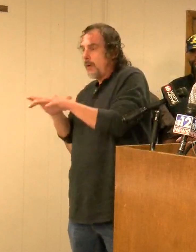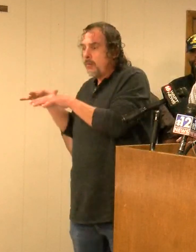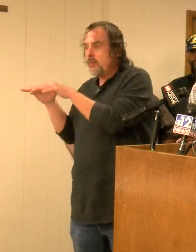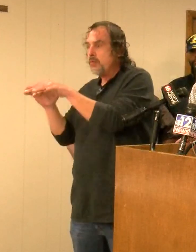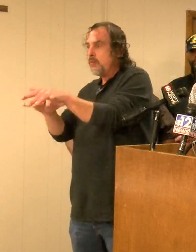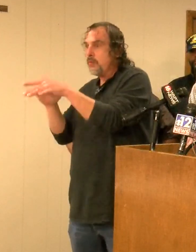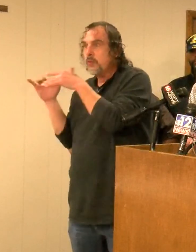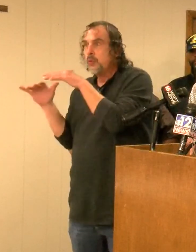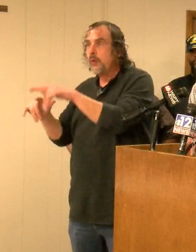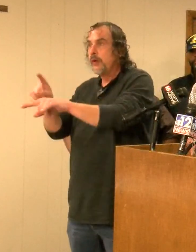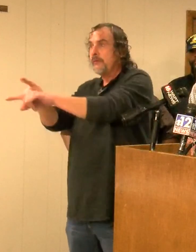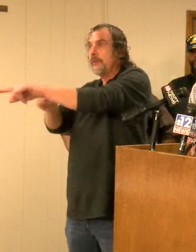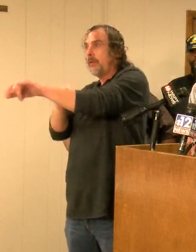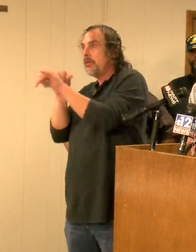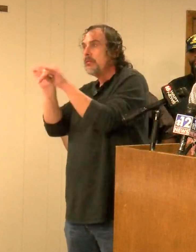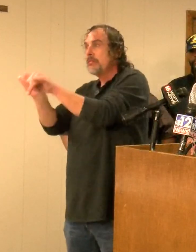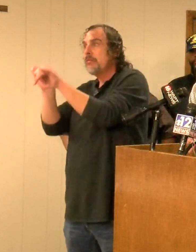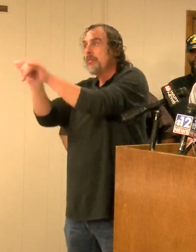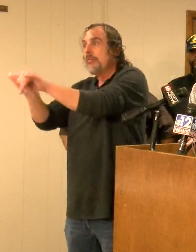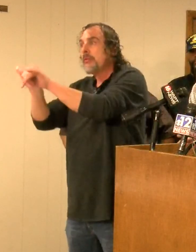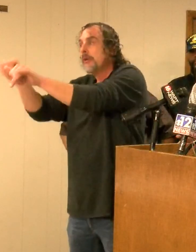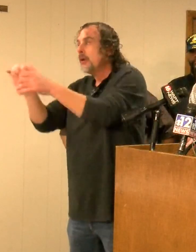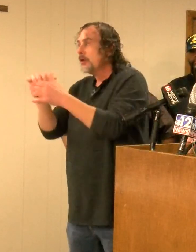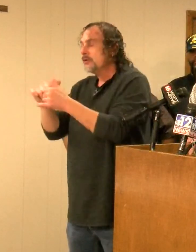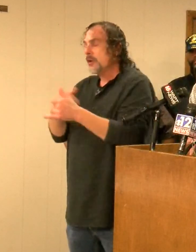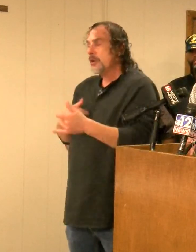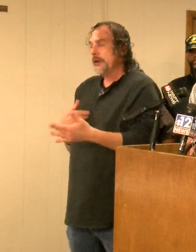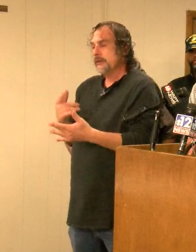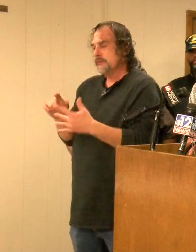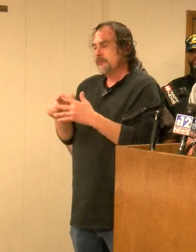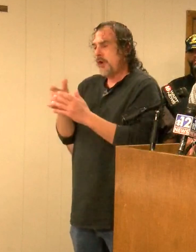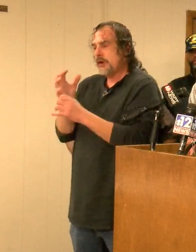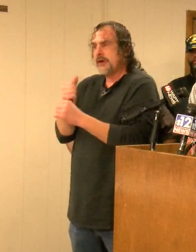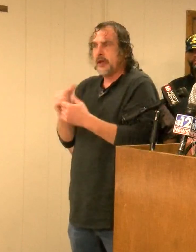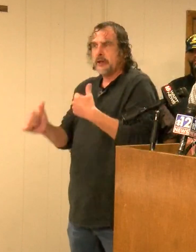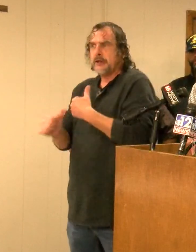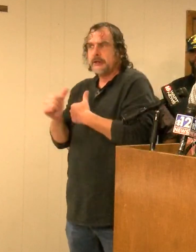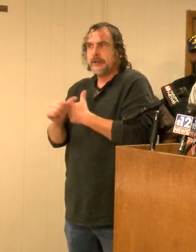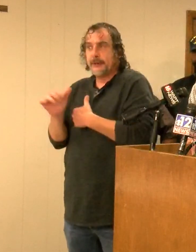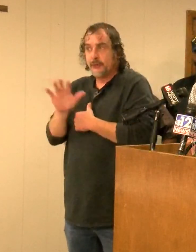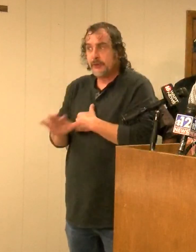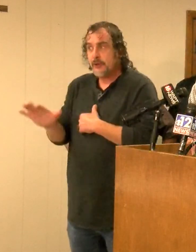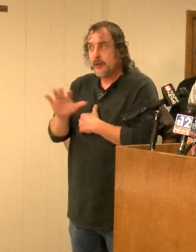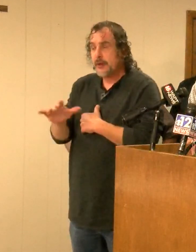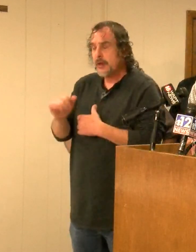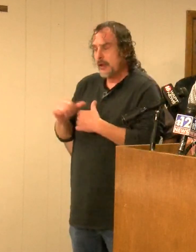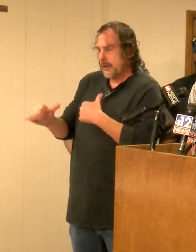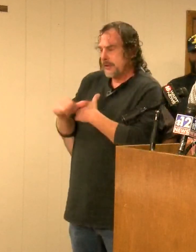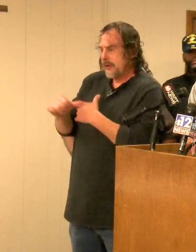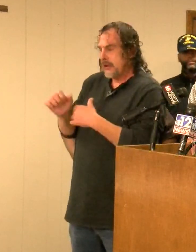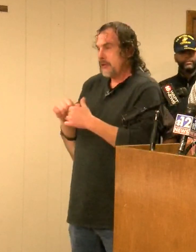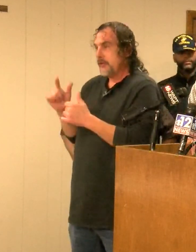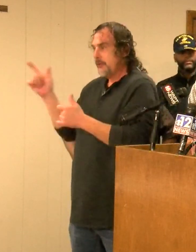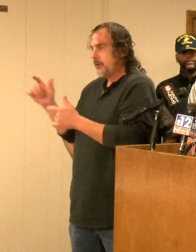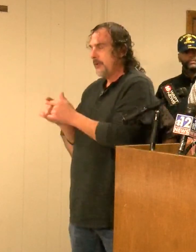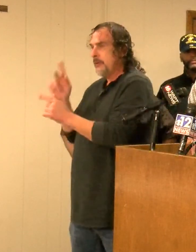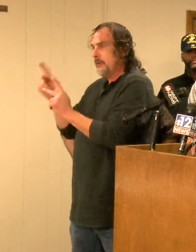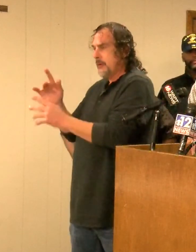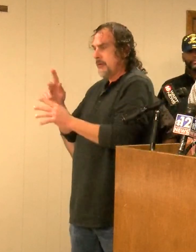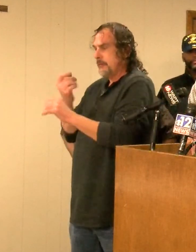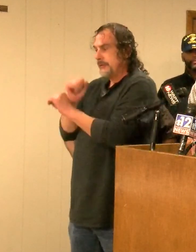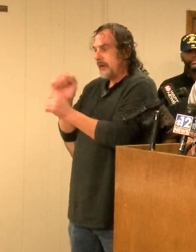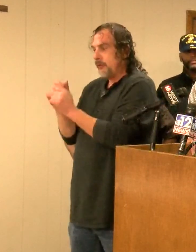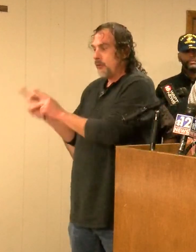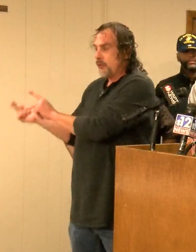this length of time. So it's starting to get very dangerous over there. It's dangerous to put these swift water people to